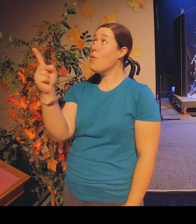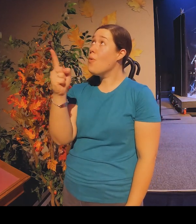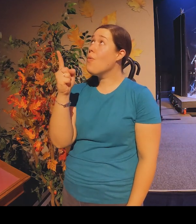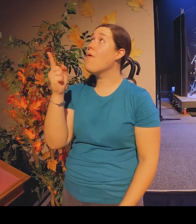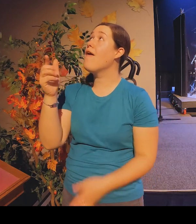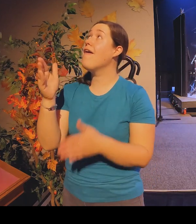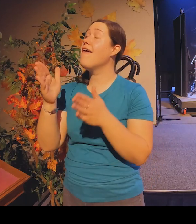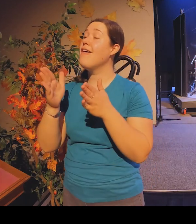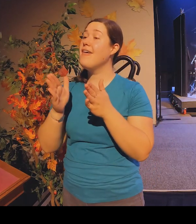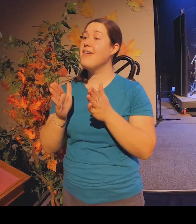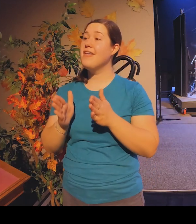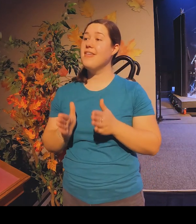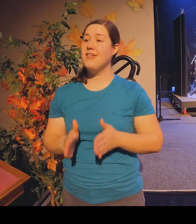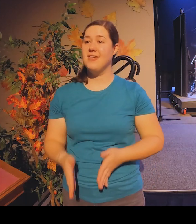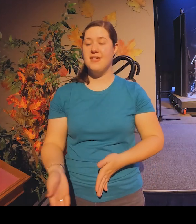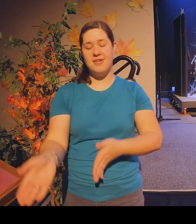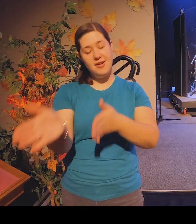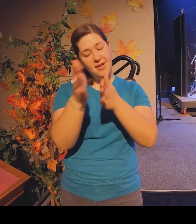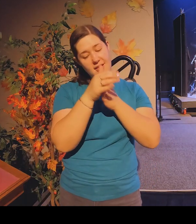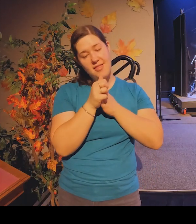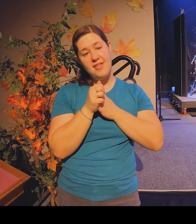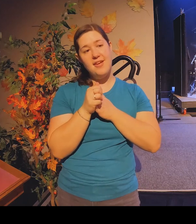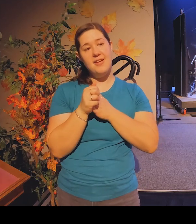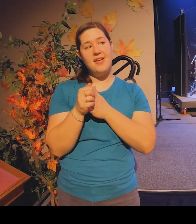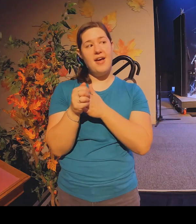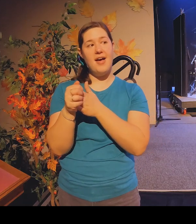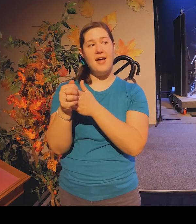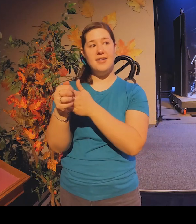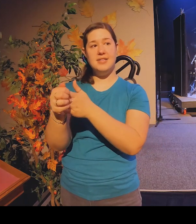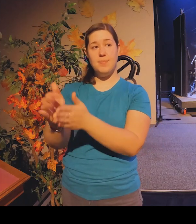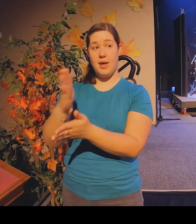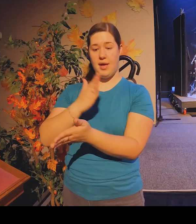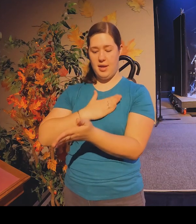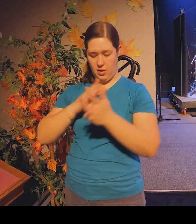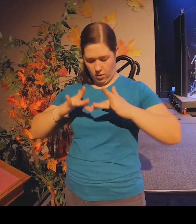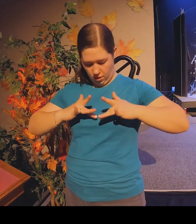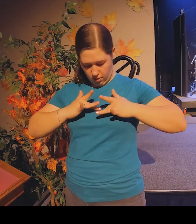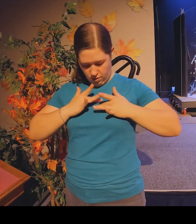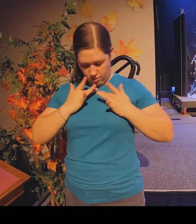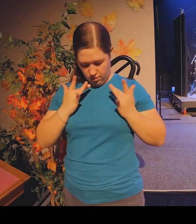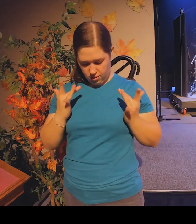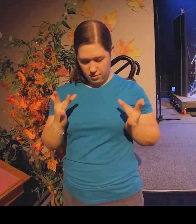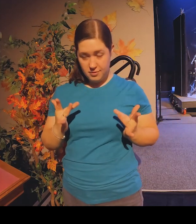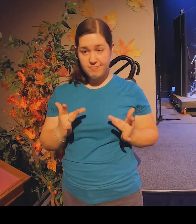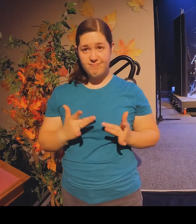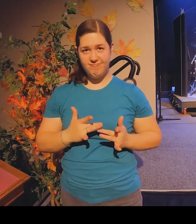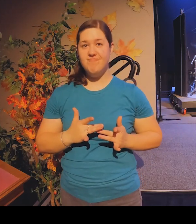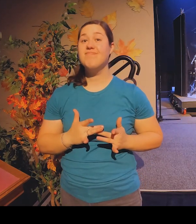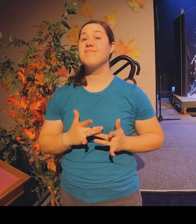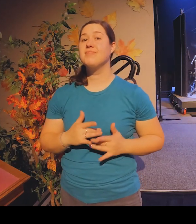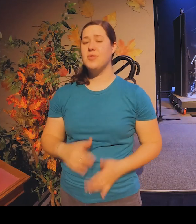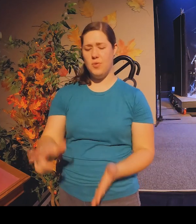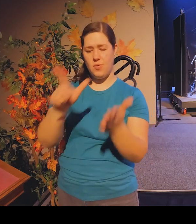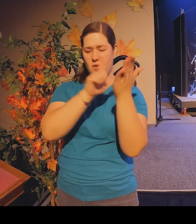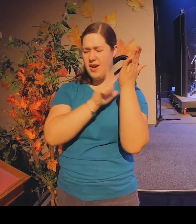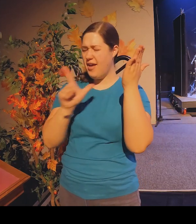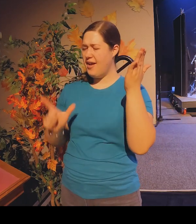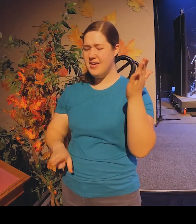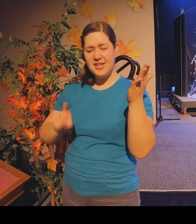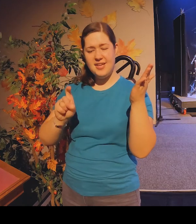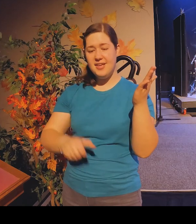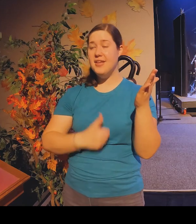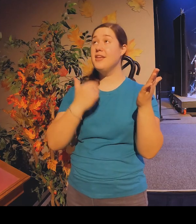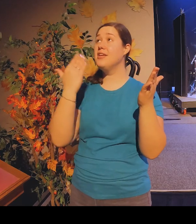You're the one who guides my heart. Yes, Lord,